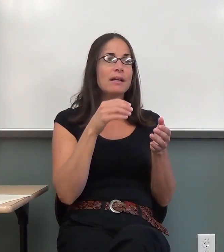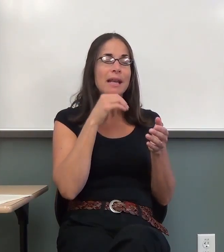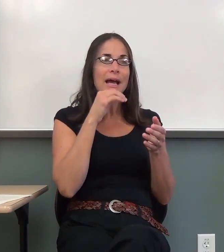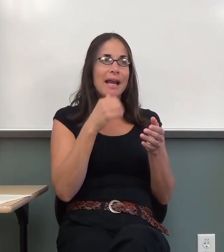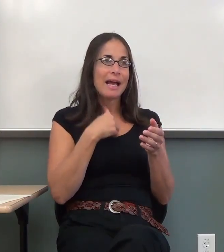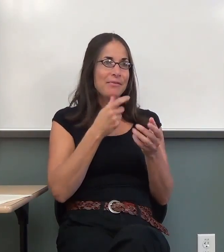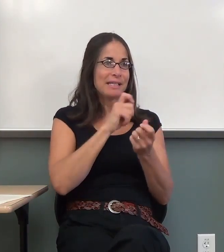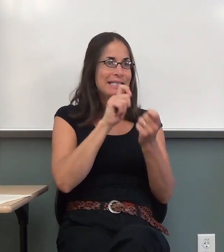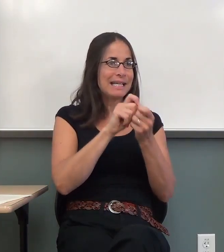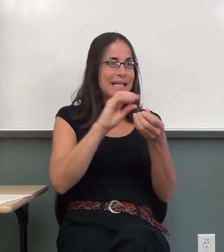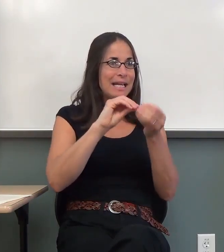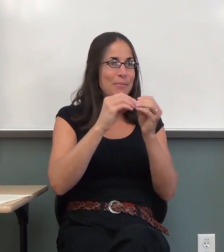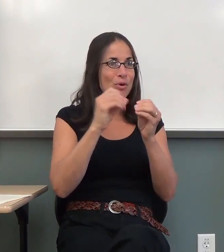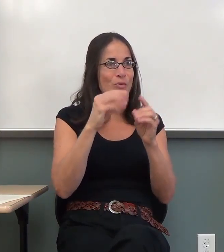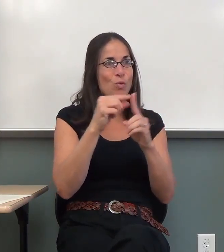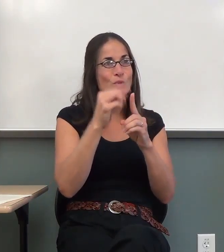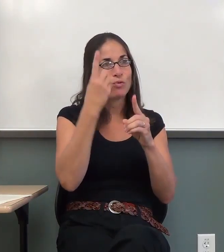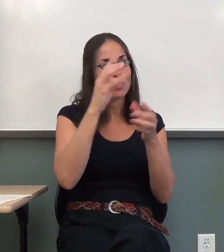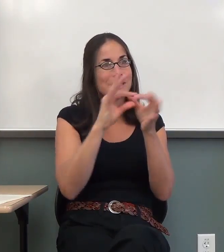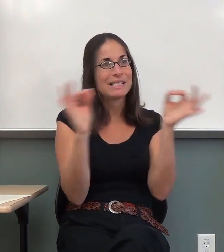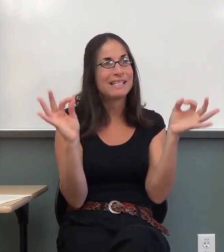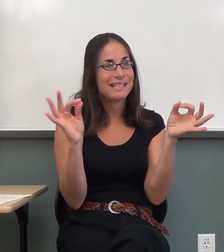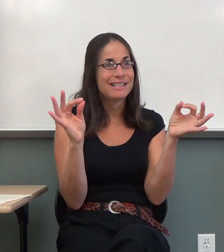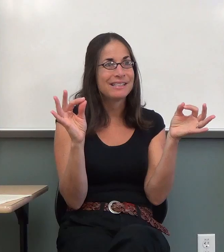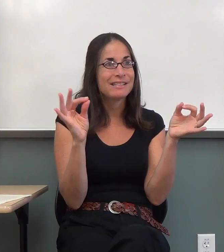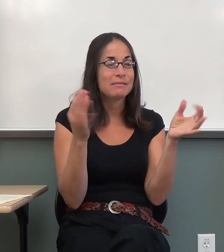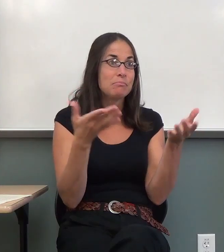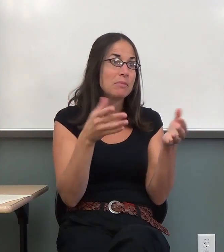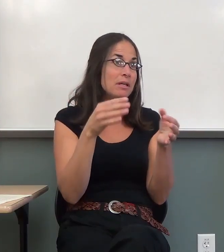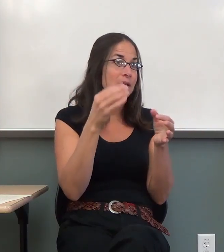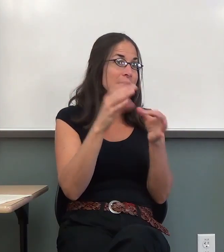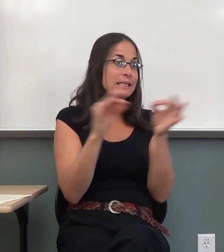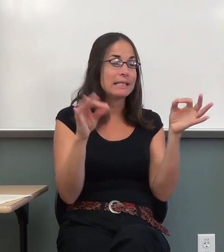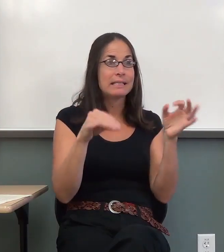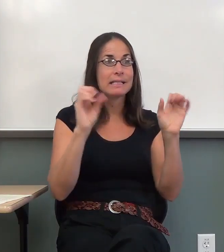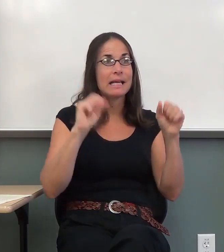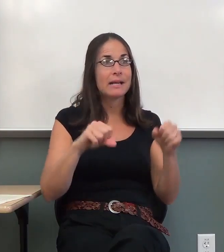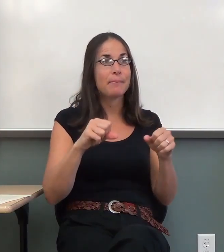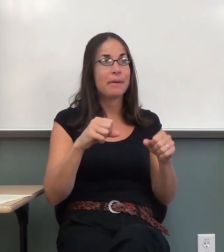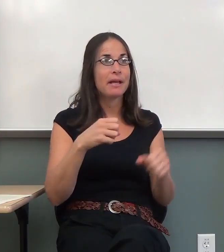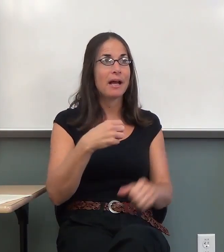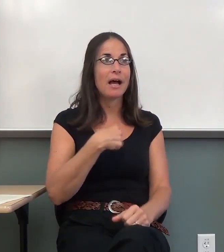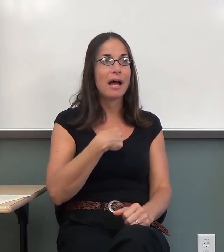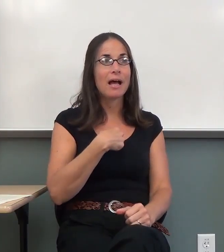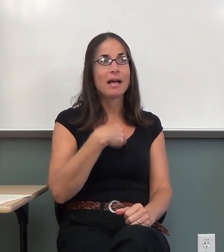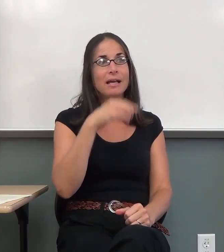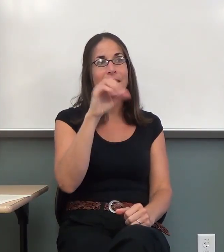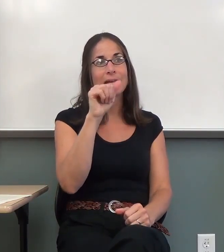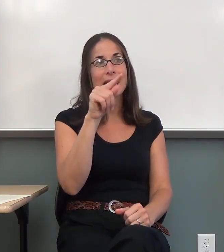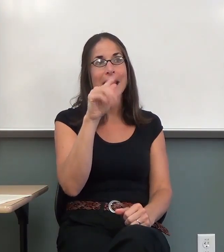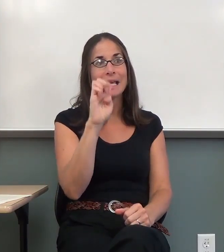of words in a sentence. A sentence can be as simple as I ate.